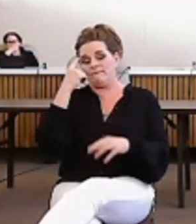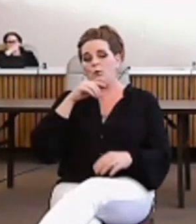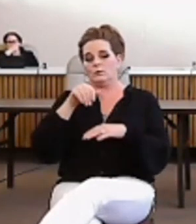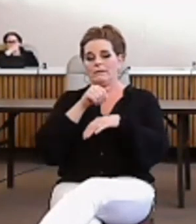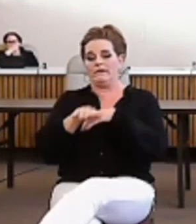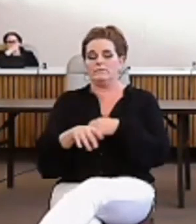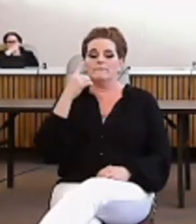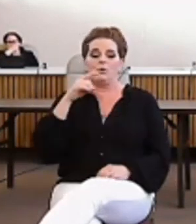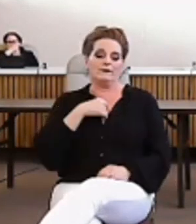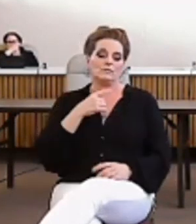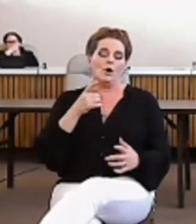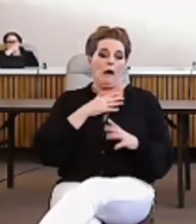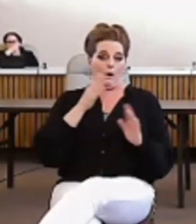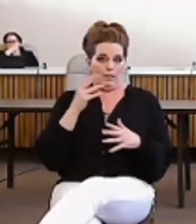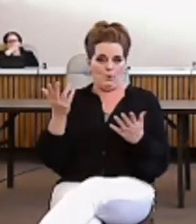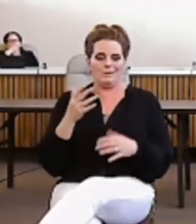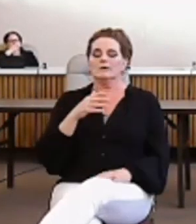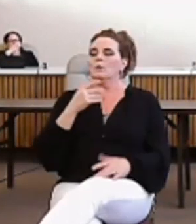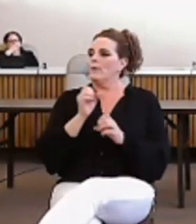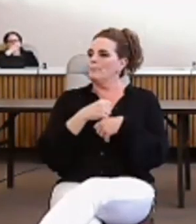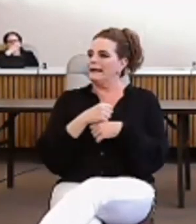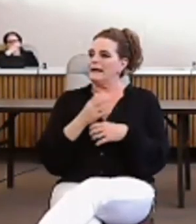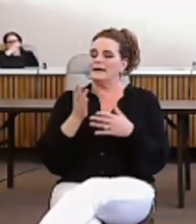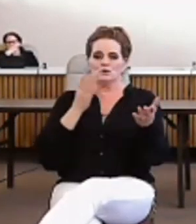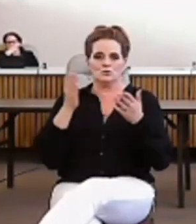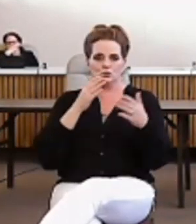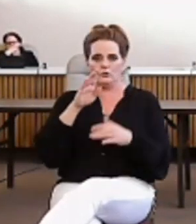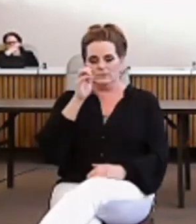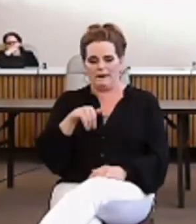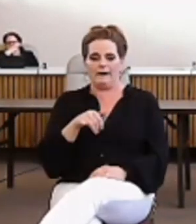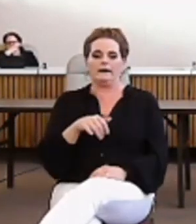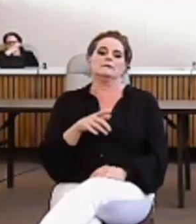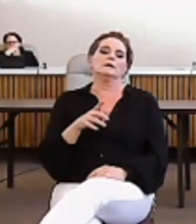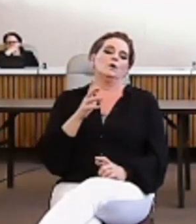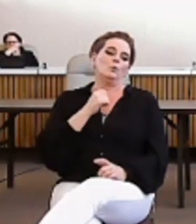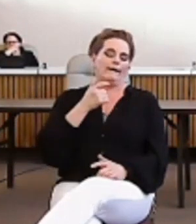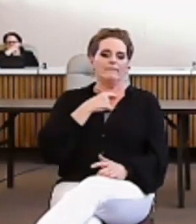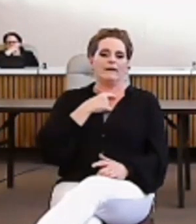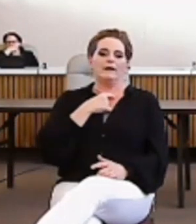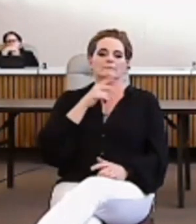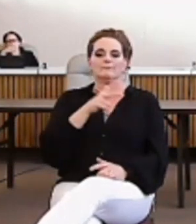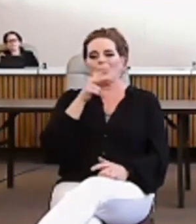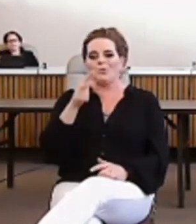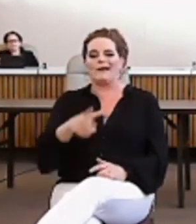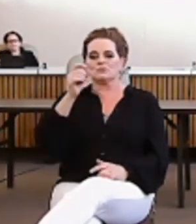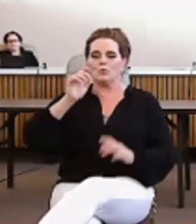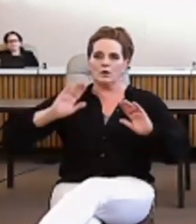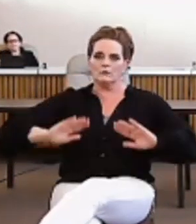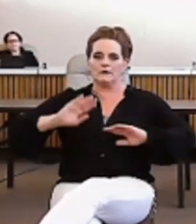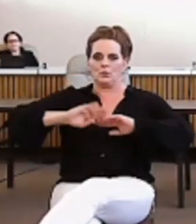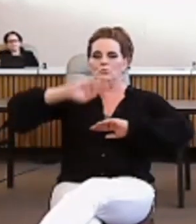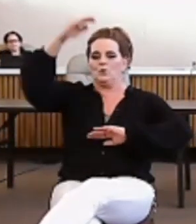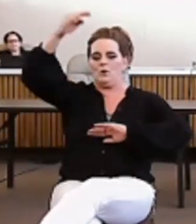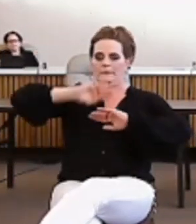service bay with the existing warehouse. We have submitted permitting for a garage door to be installed, as well as grading of the approach